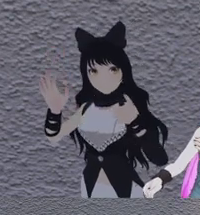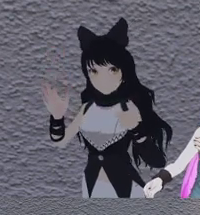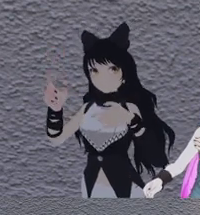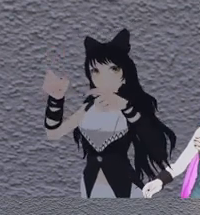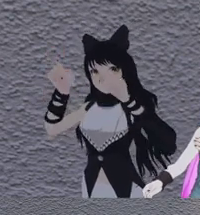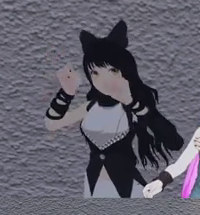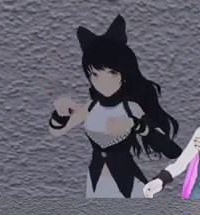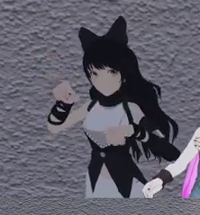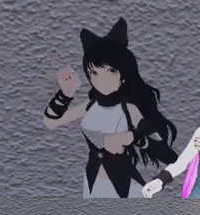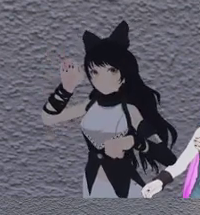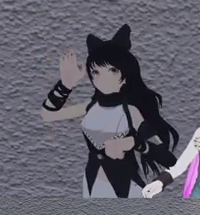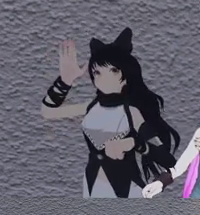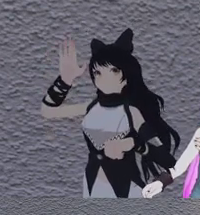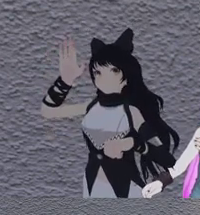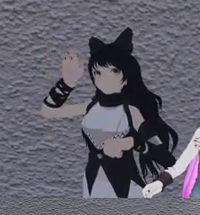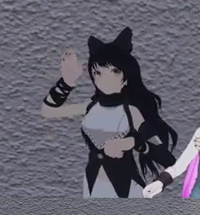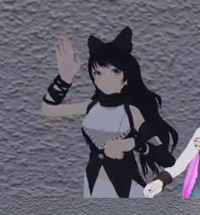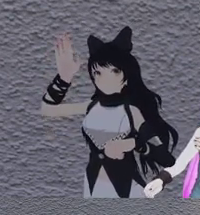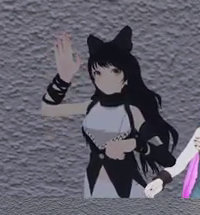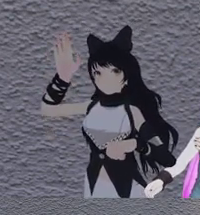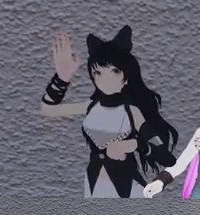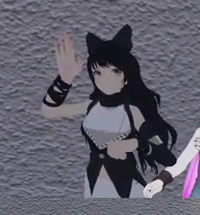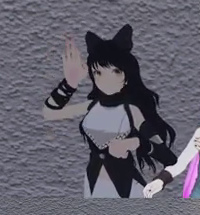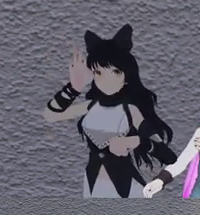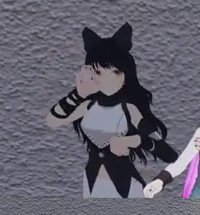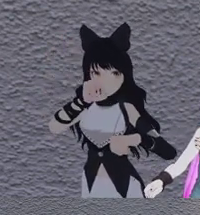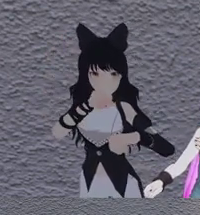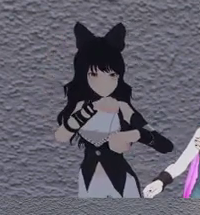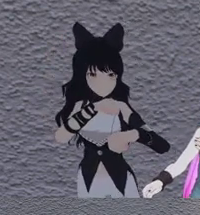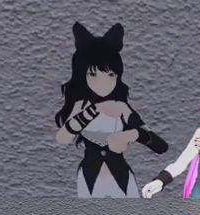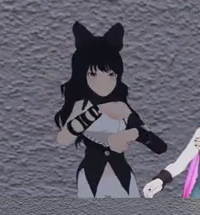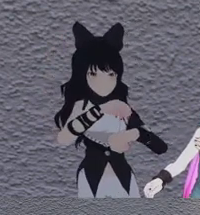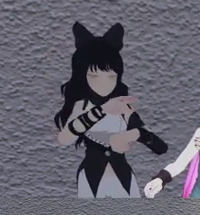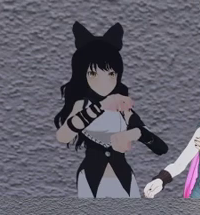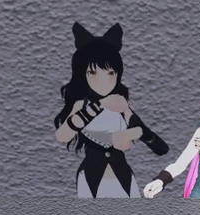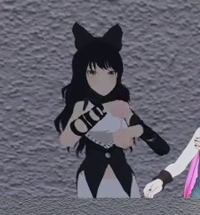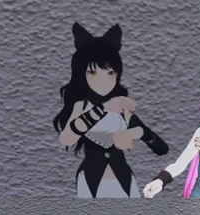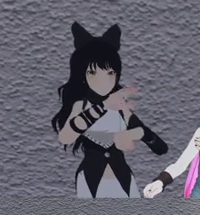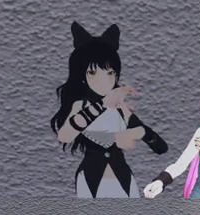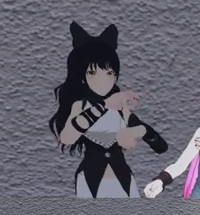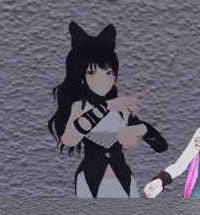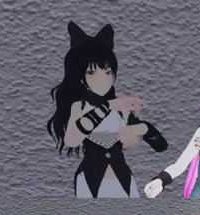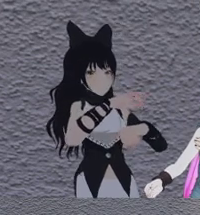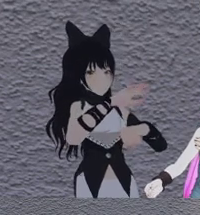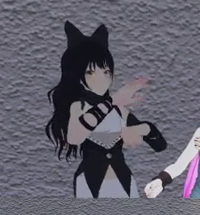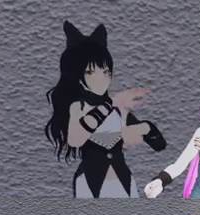index, you could just use a closed hand like this.